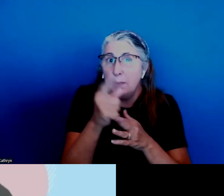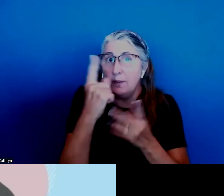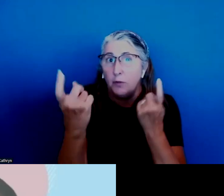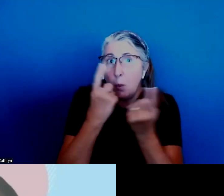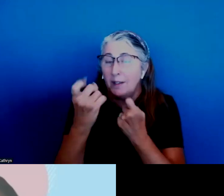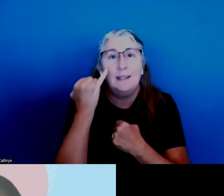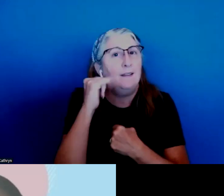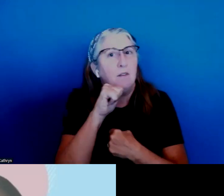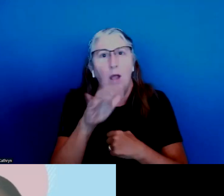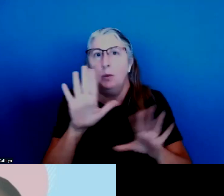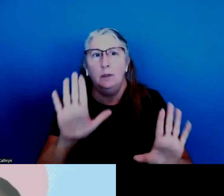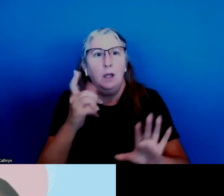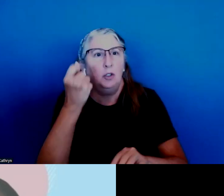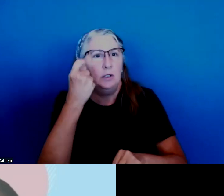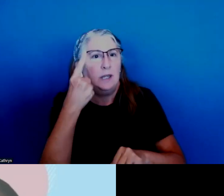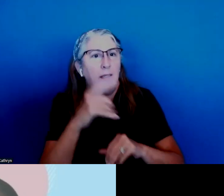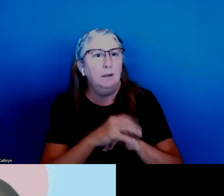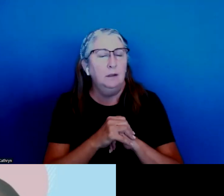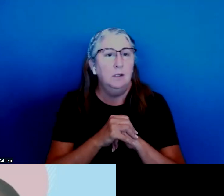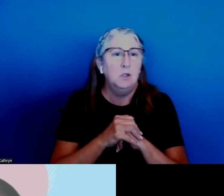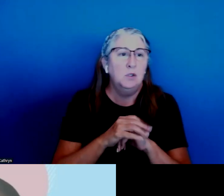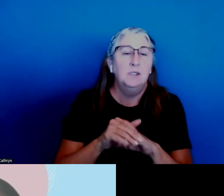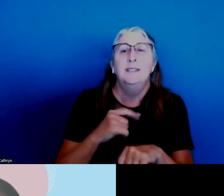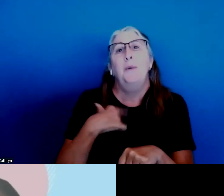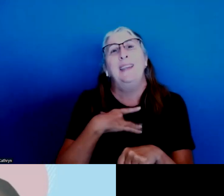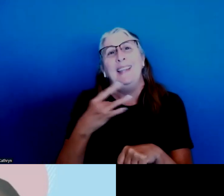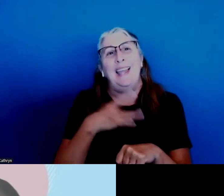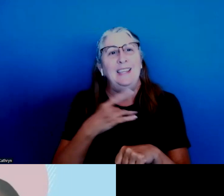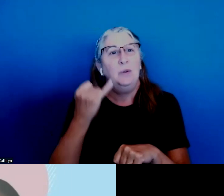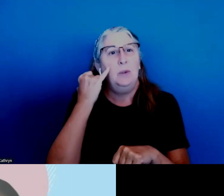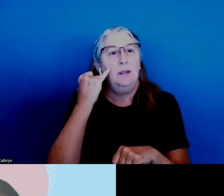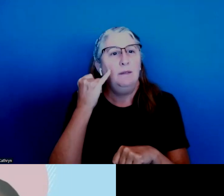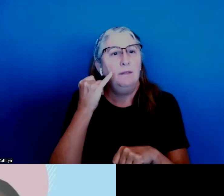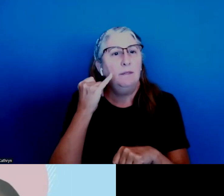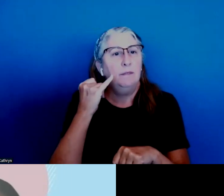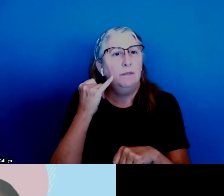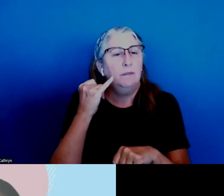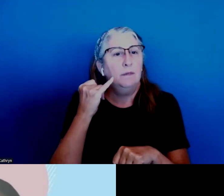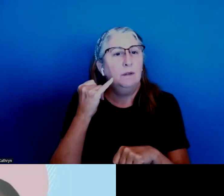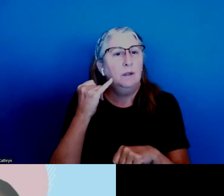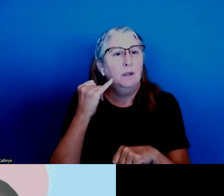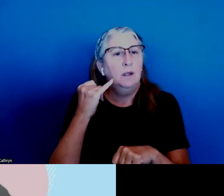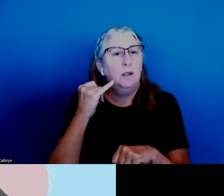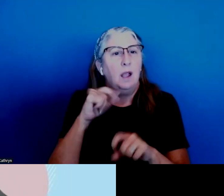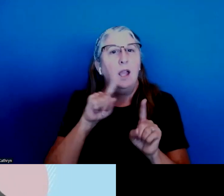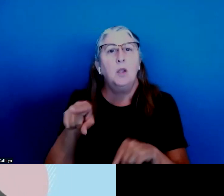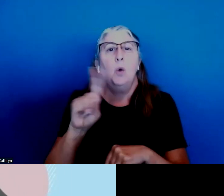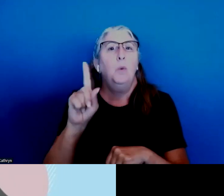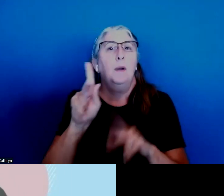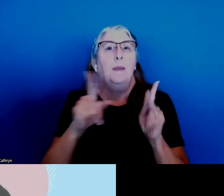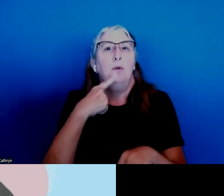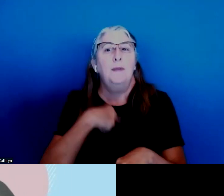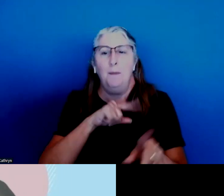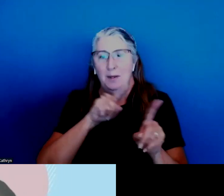we totally understand. Now, let me look. I would like to, if I sort of go where people tell me to go. And,